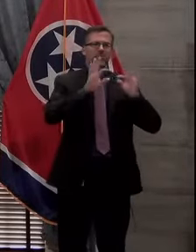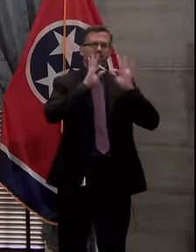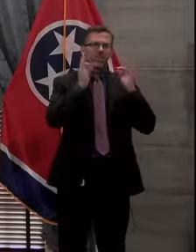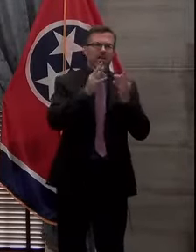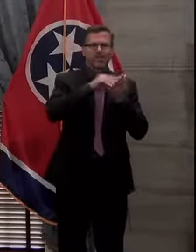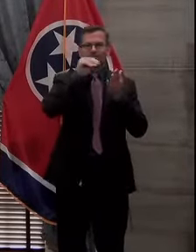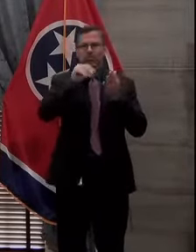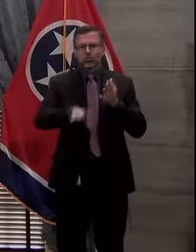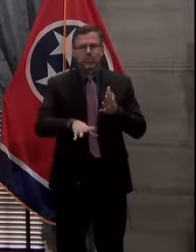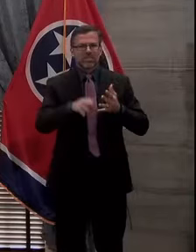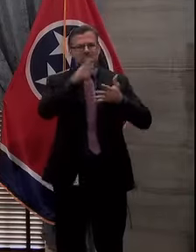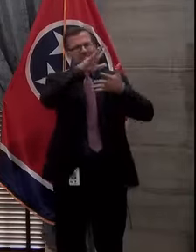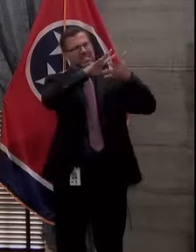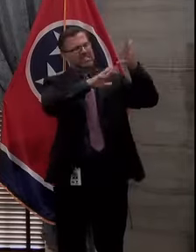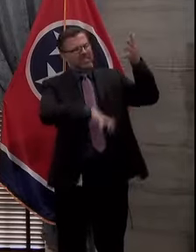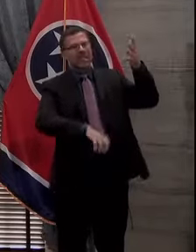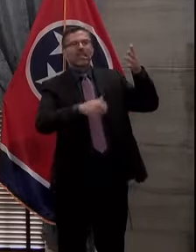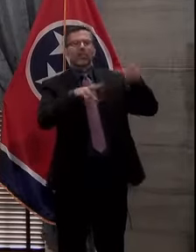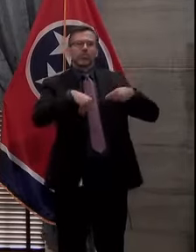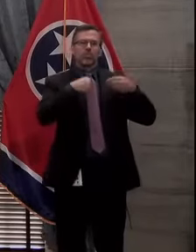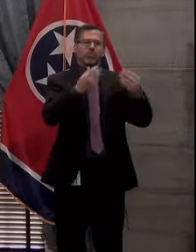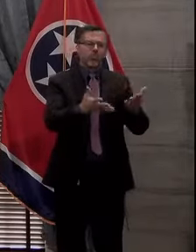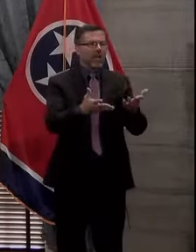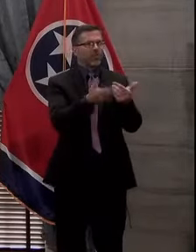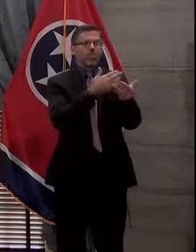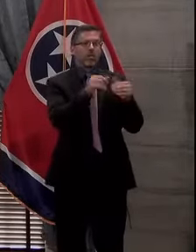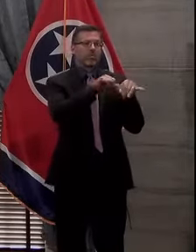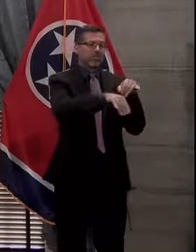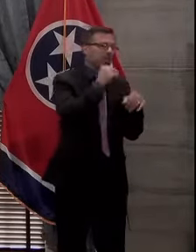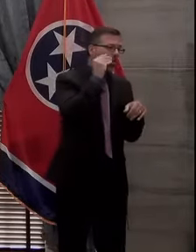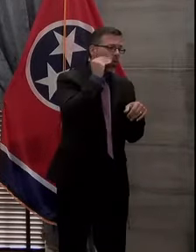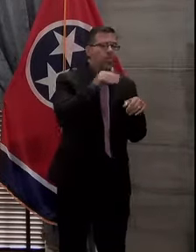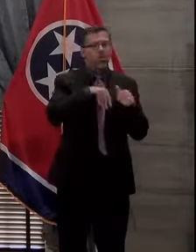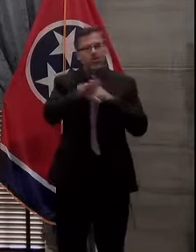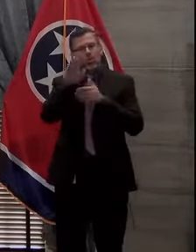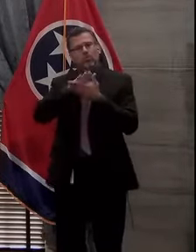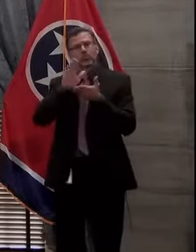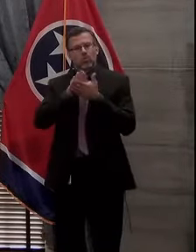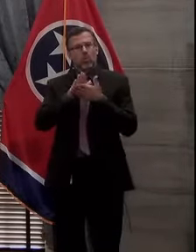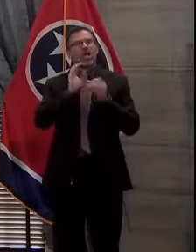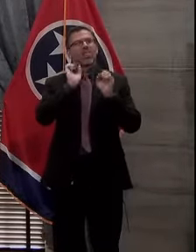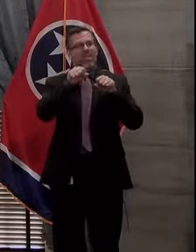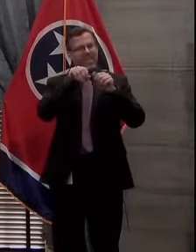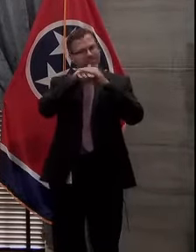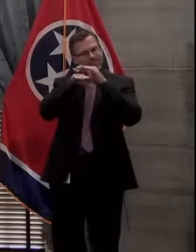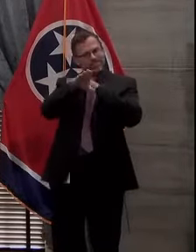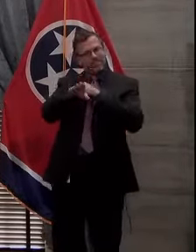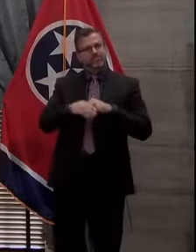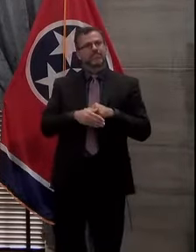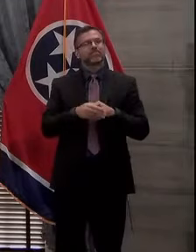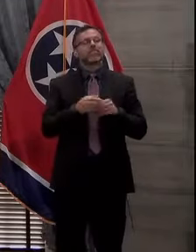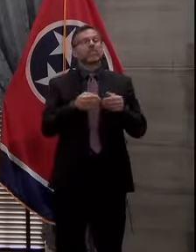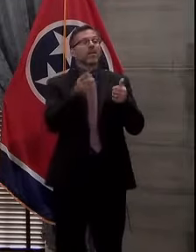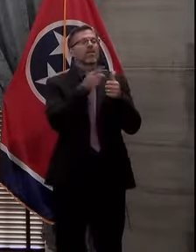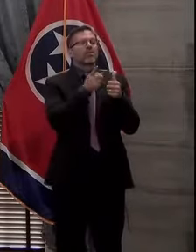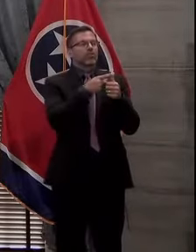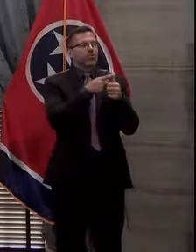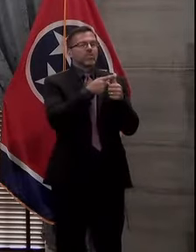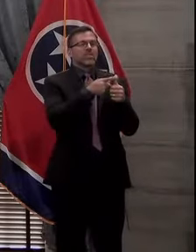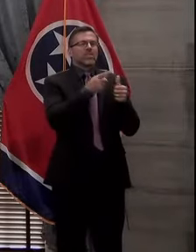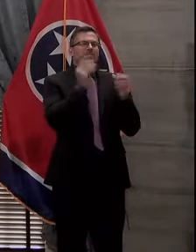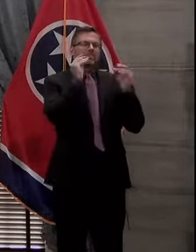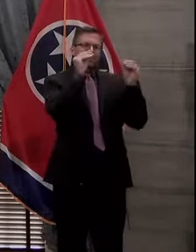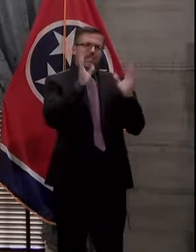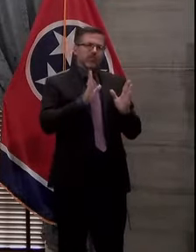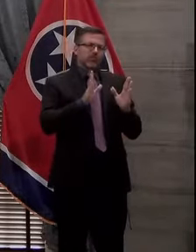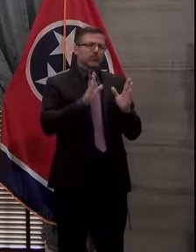to support student learning in any environment and context. First, there are professional development resources. Now, we've talked a little bit about